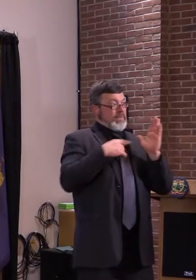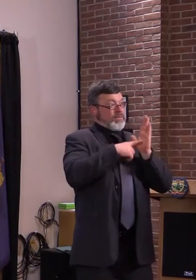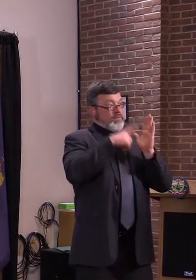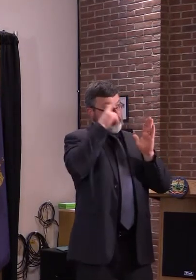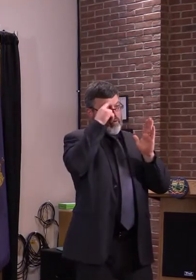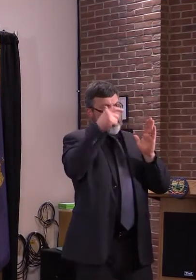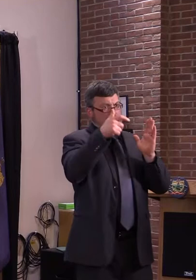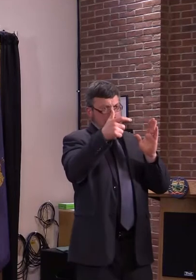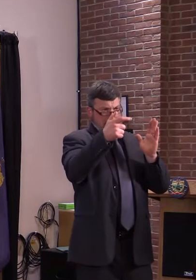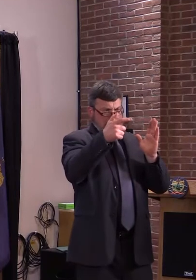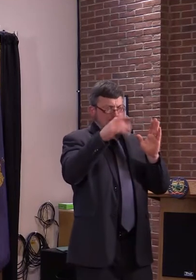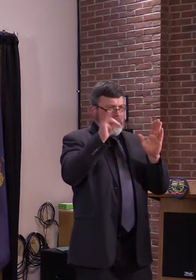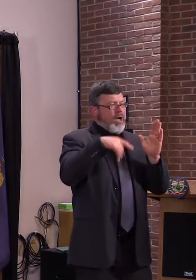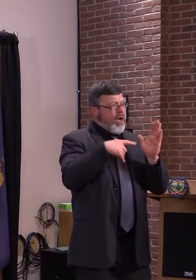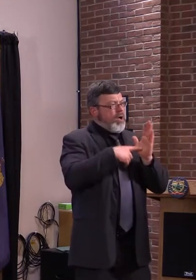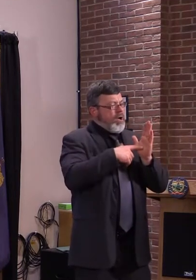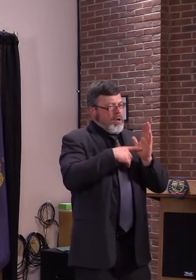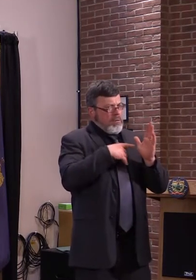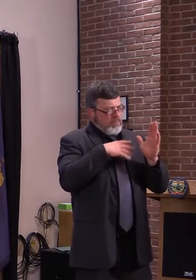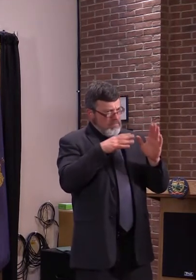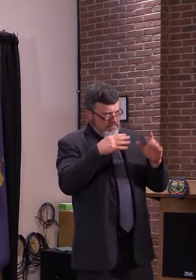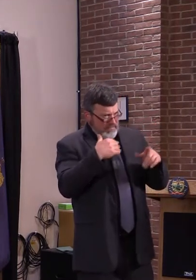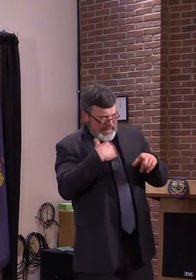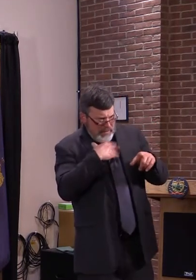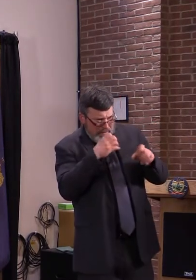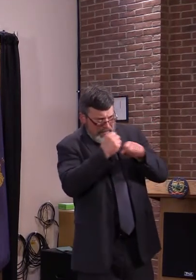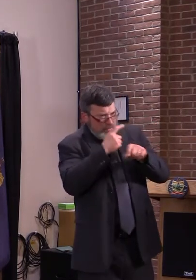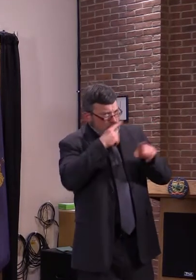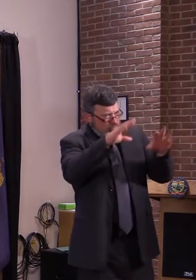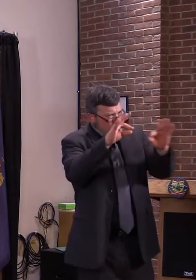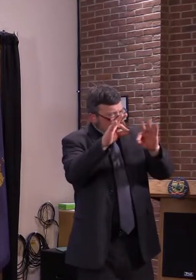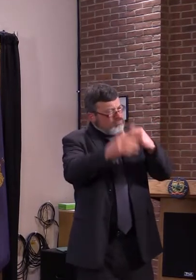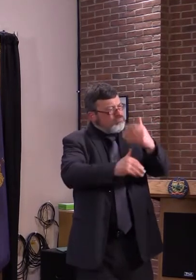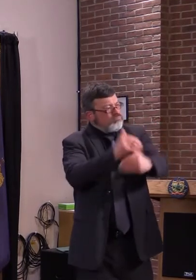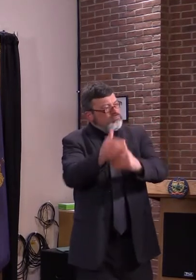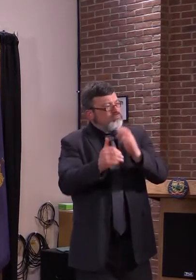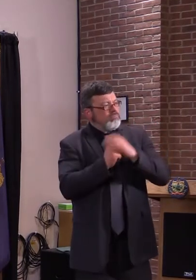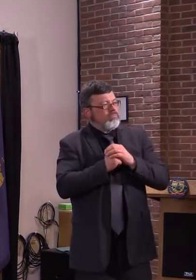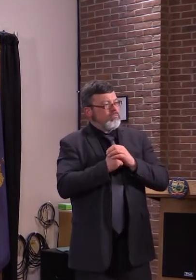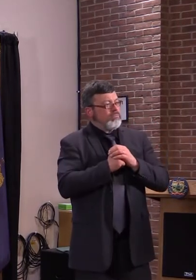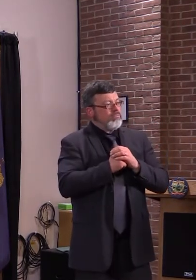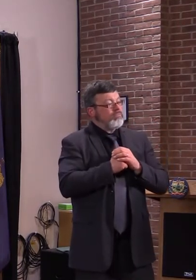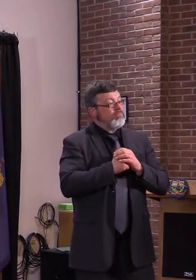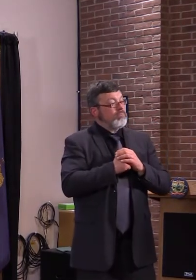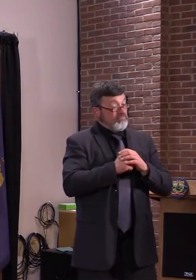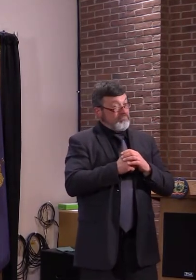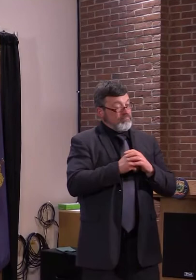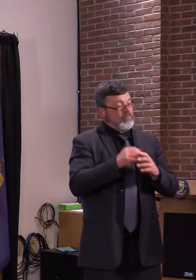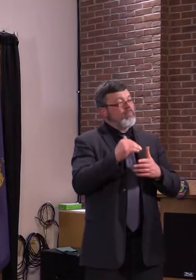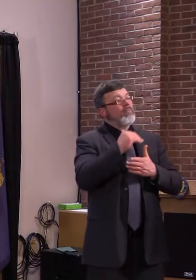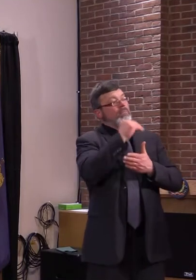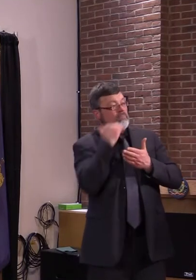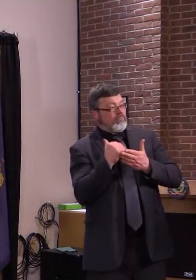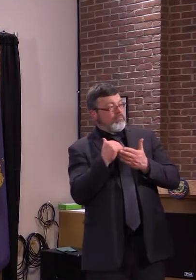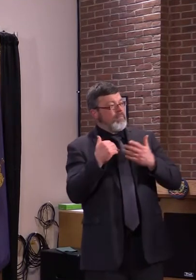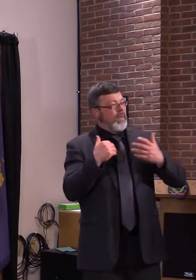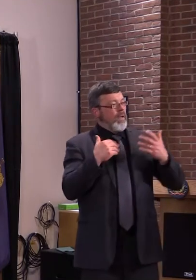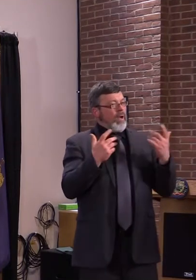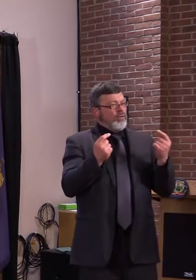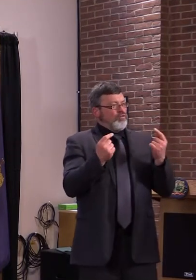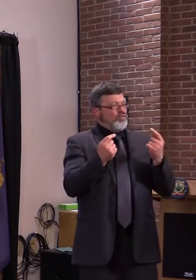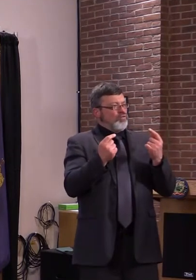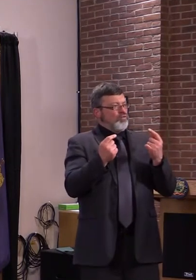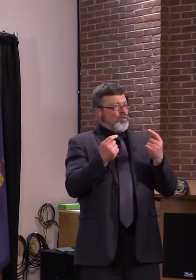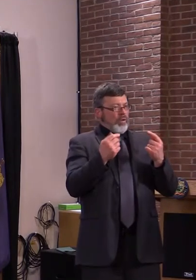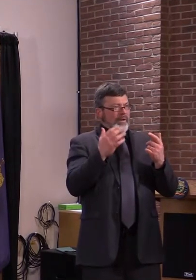typically, I want to explain why I vetoed it, but I also want to provide a path forward if possible. And in this